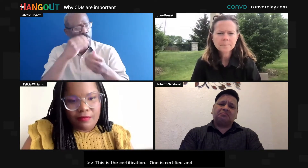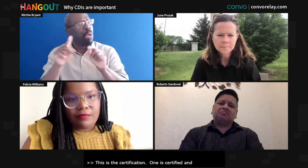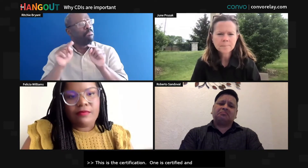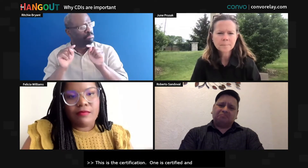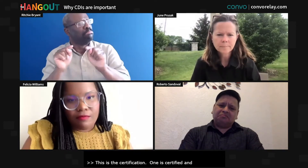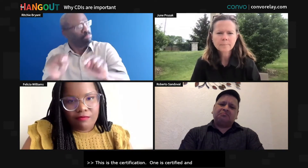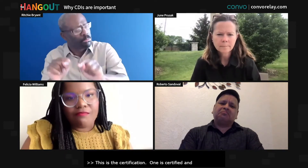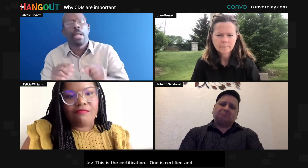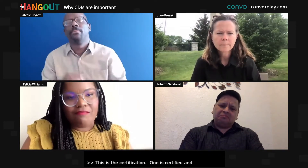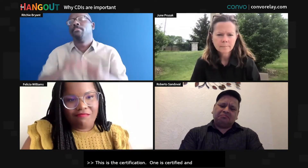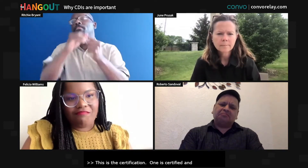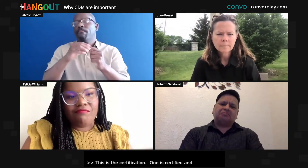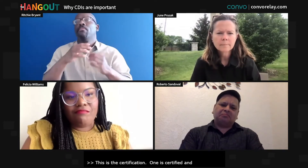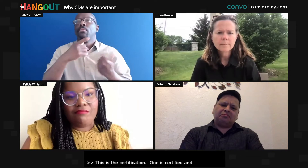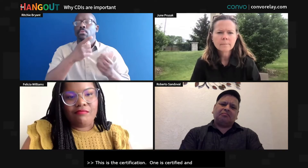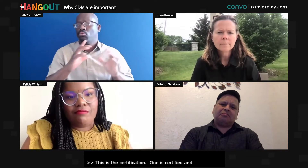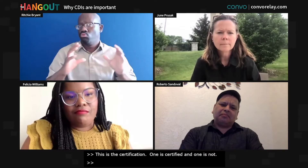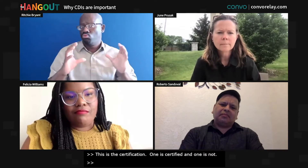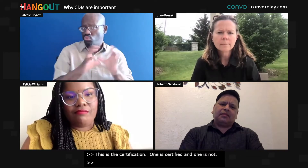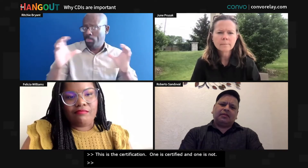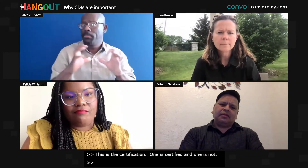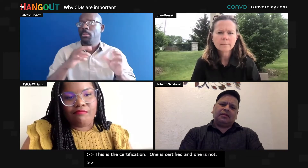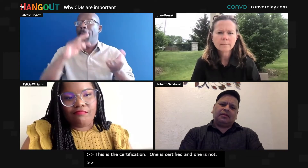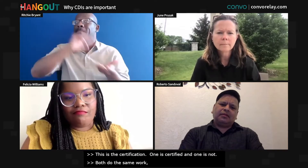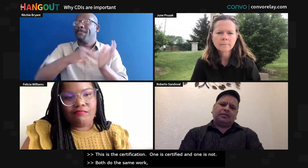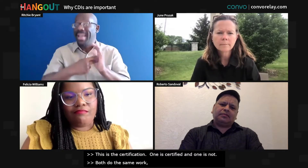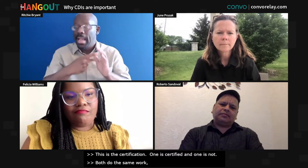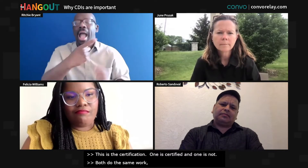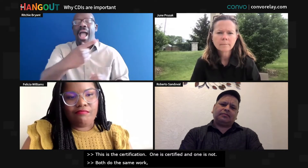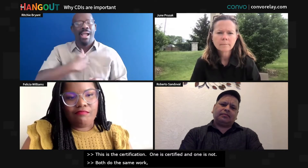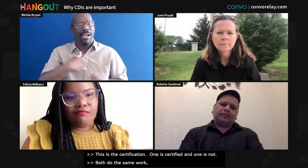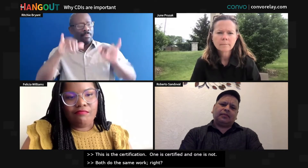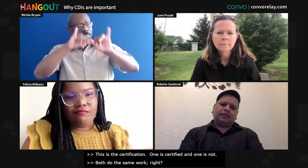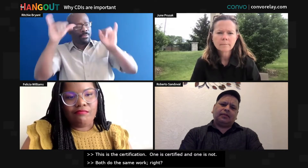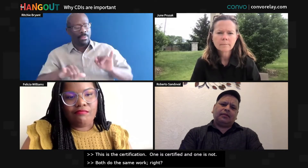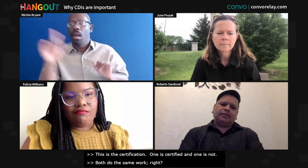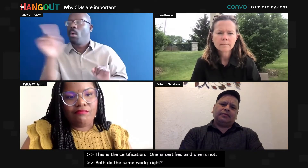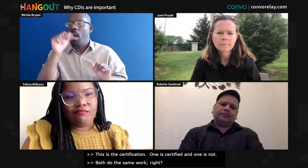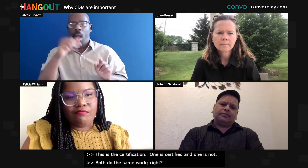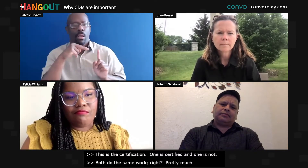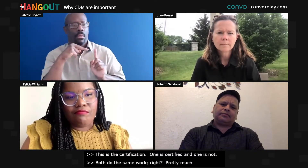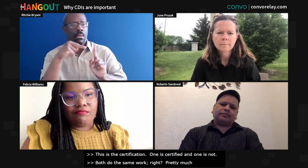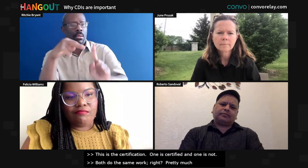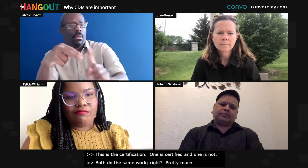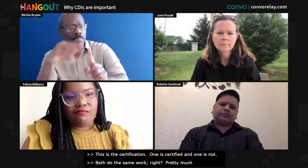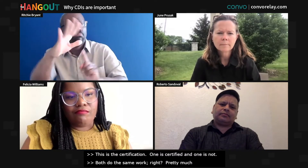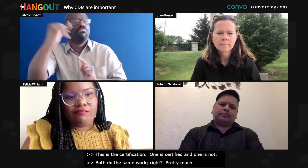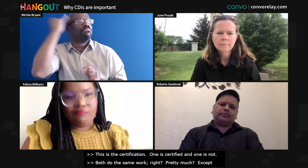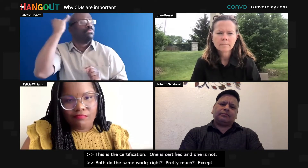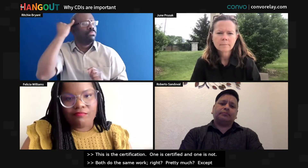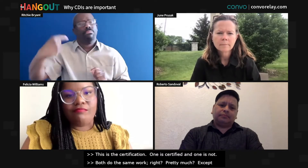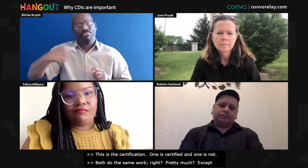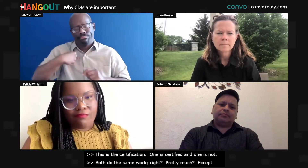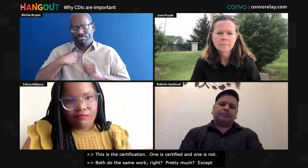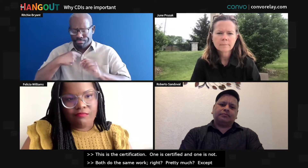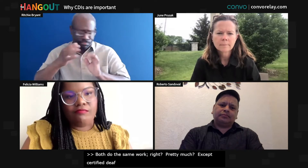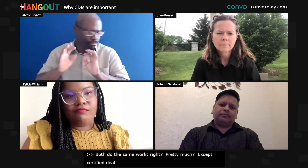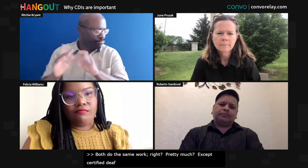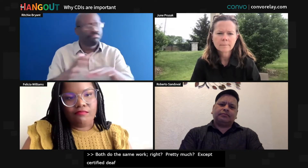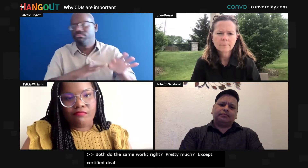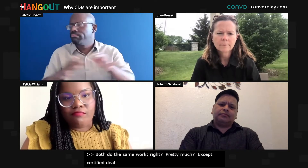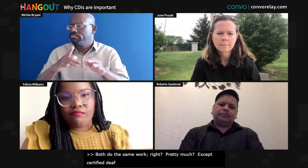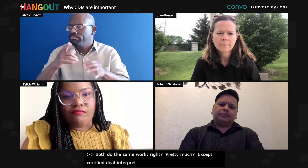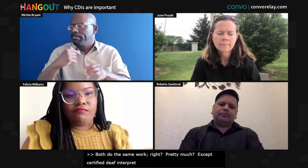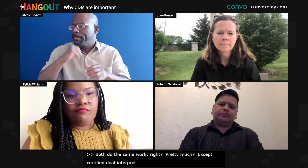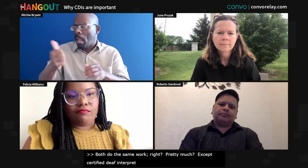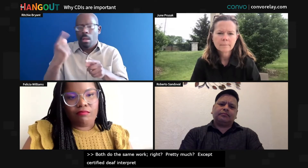same work, right? Pretty much, except certified deaf interpreters means that they have a way to track them